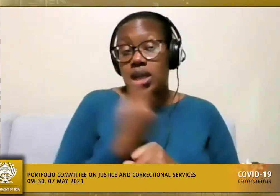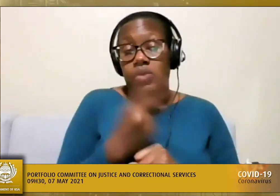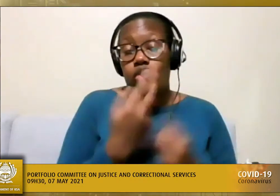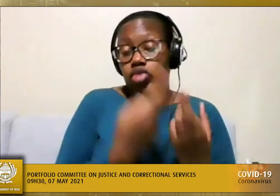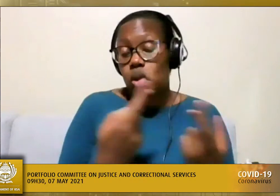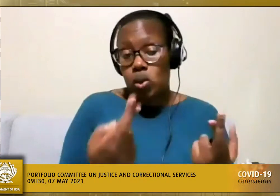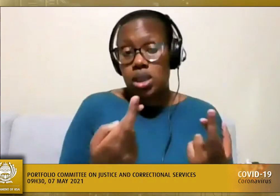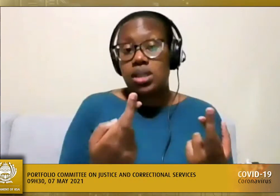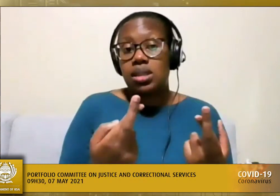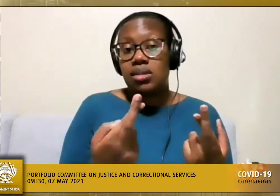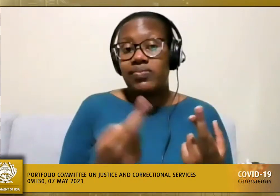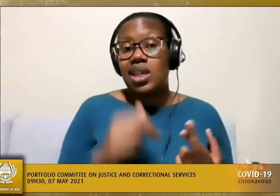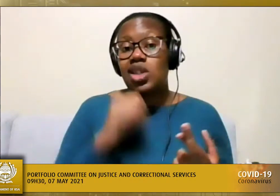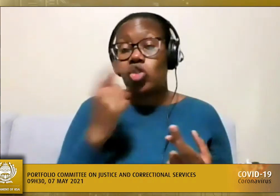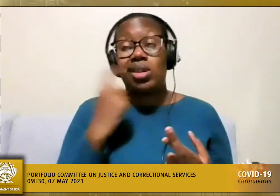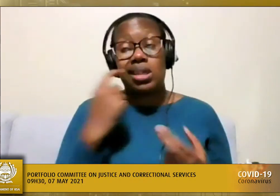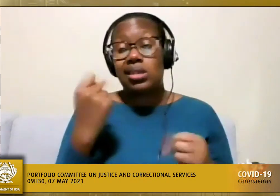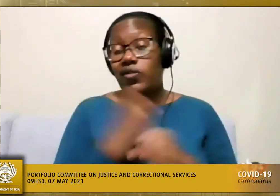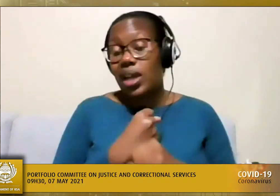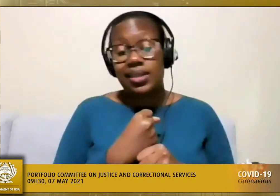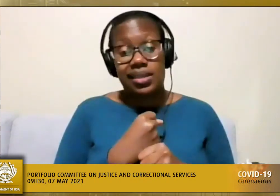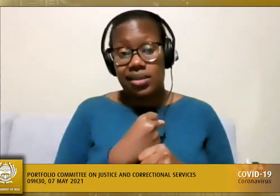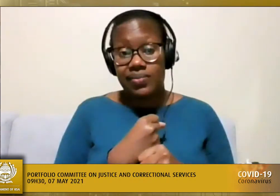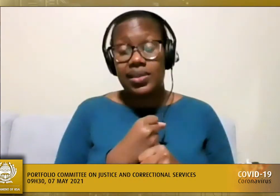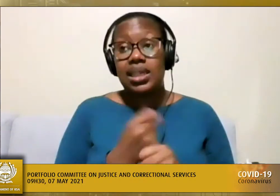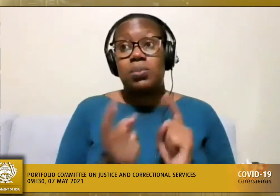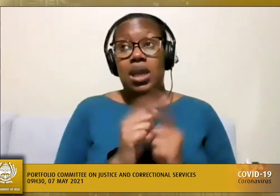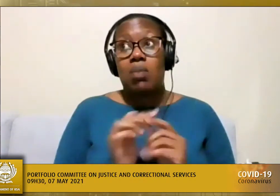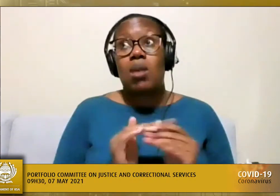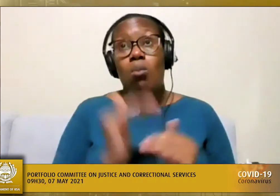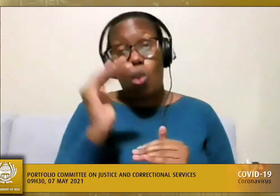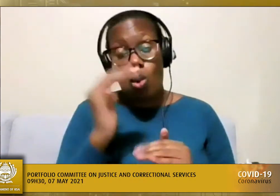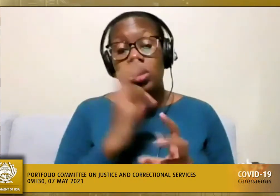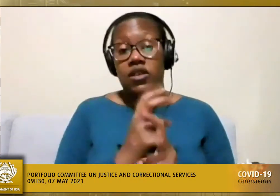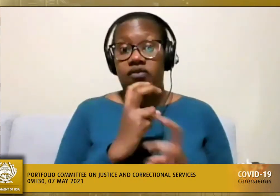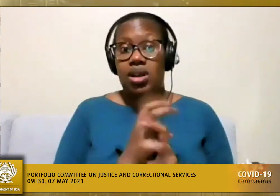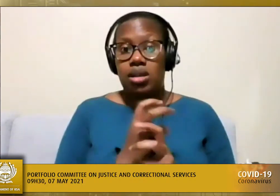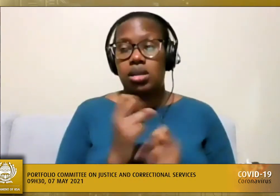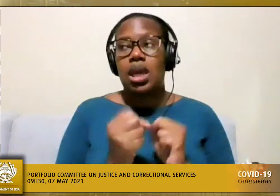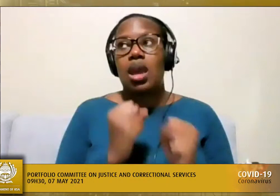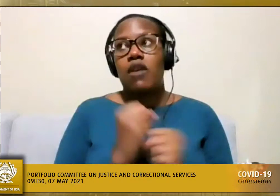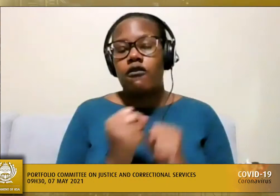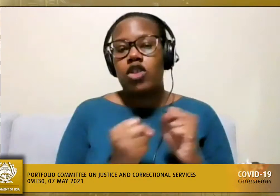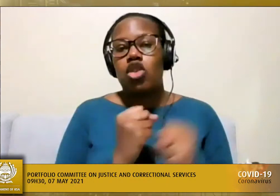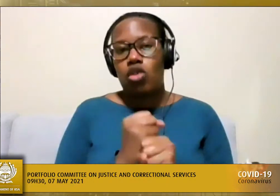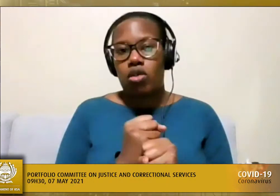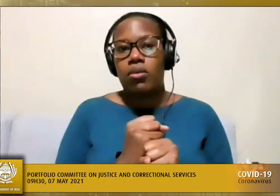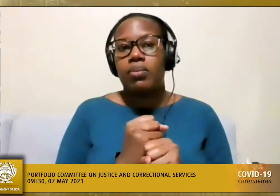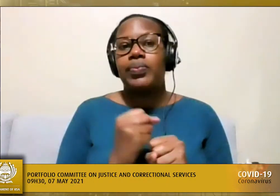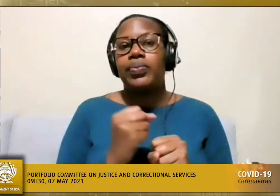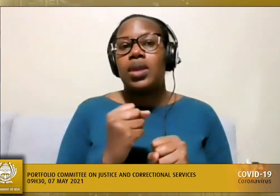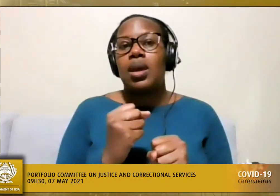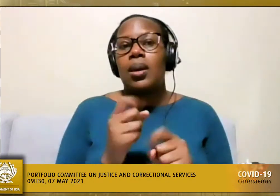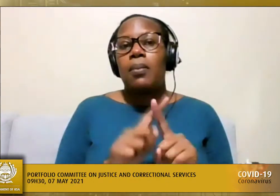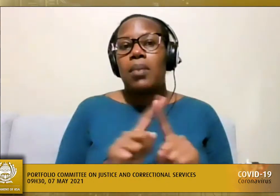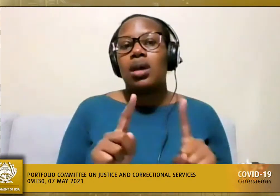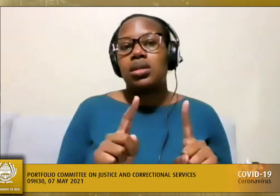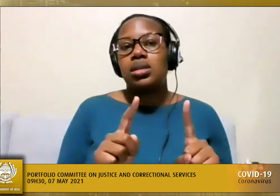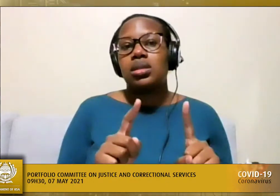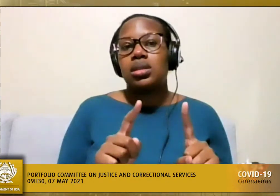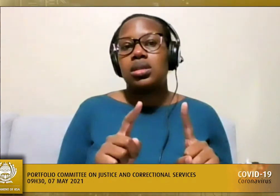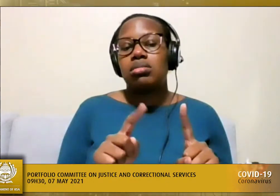it's not an easy fight it's becoming more difficult every year and but you you